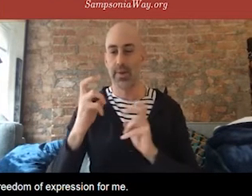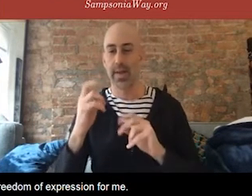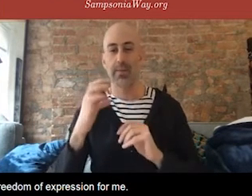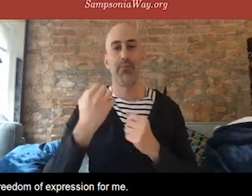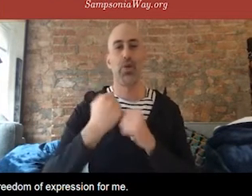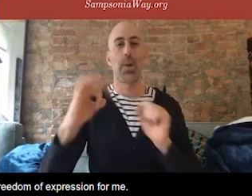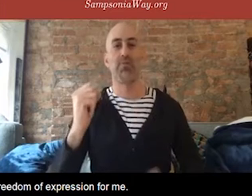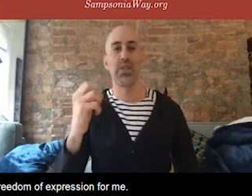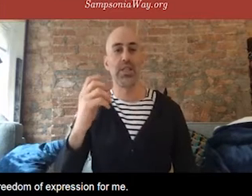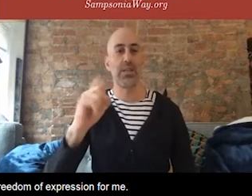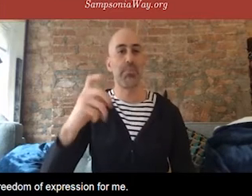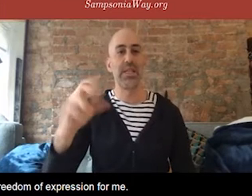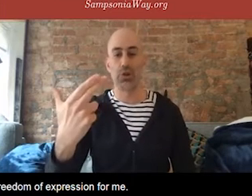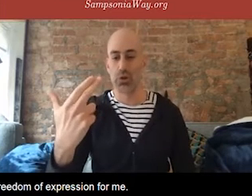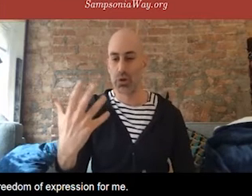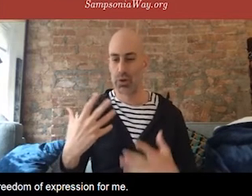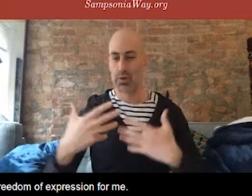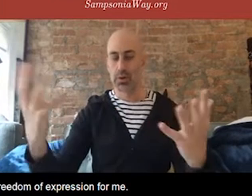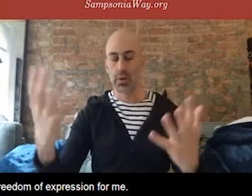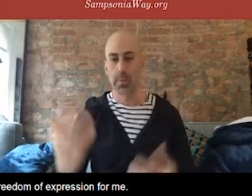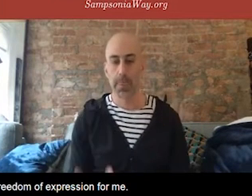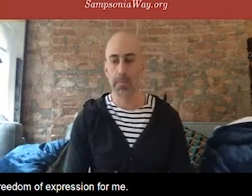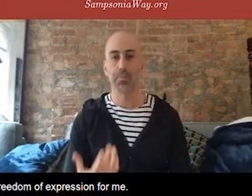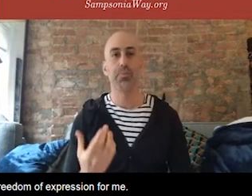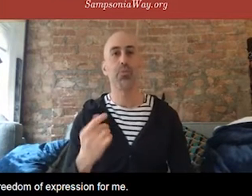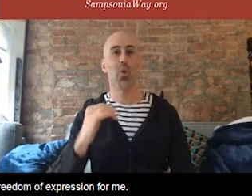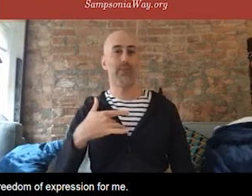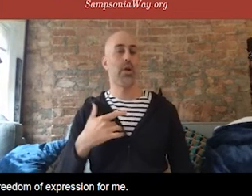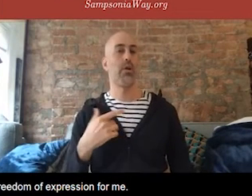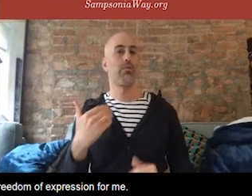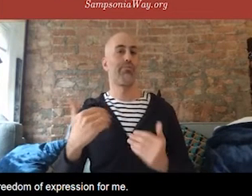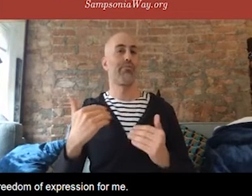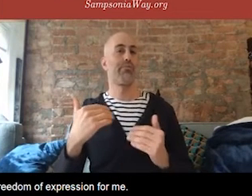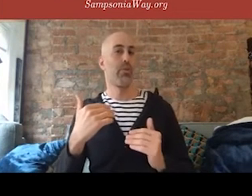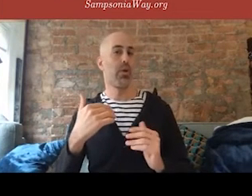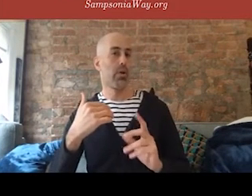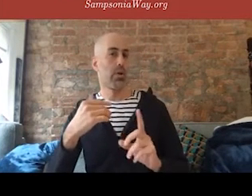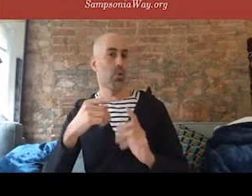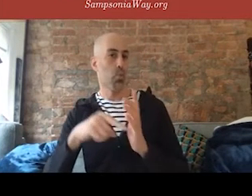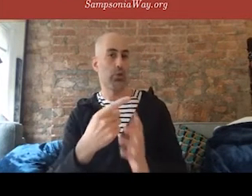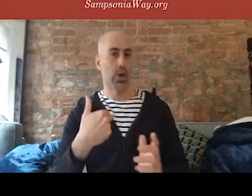Yeah. And so the poetry was another space of sort of freedom of speech for me.